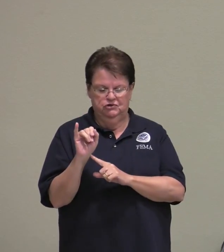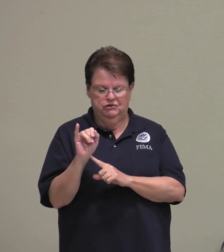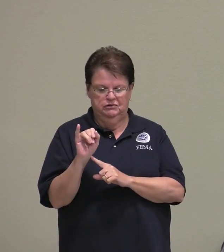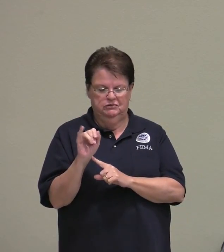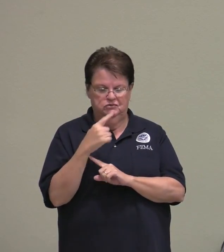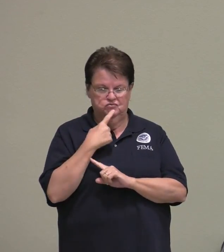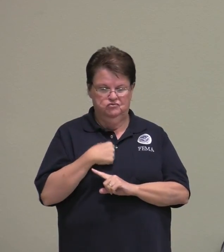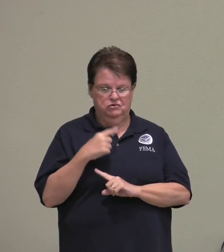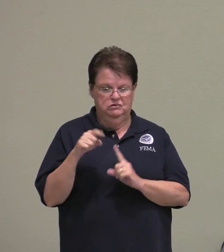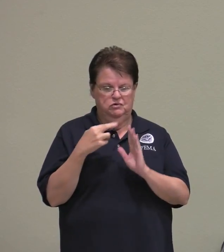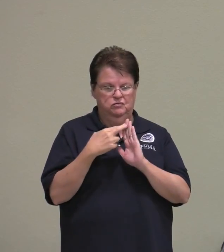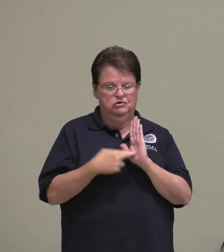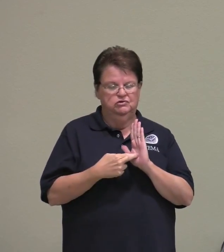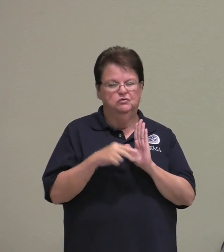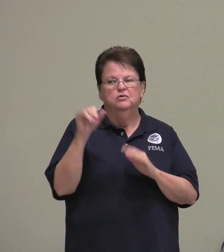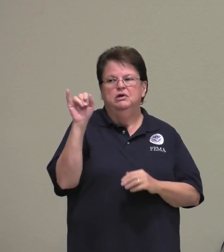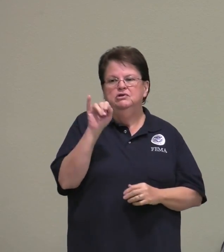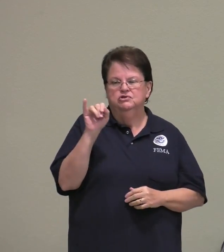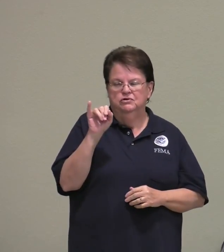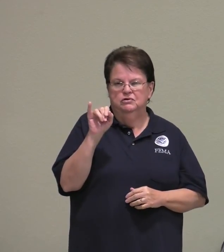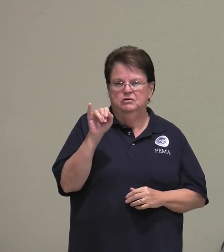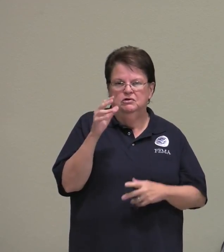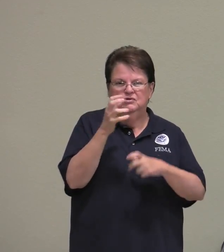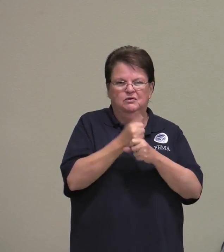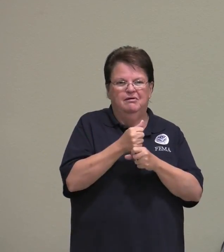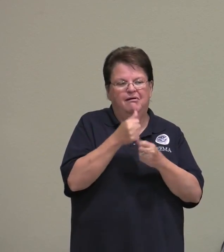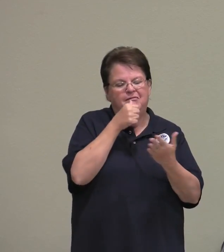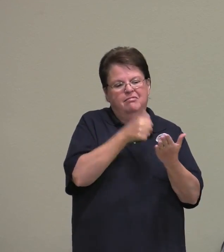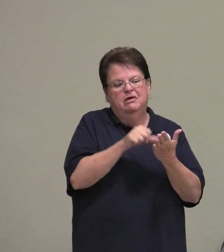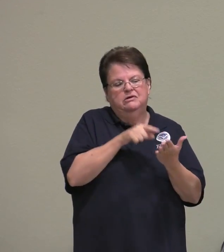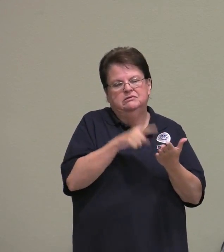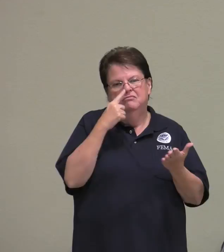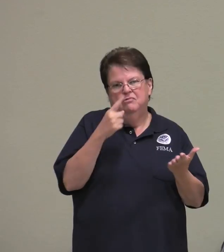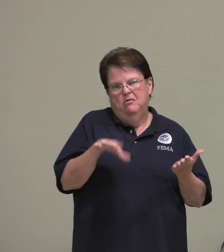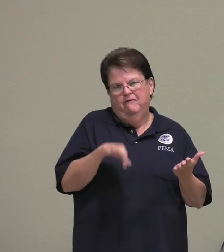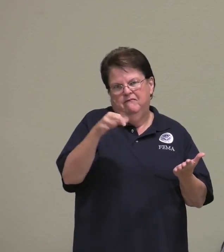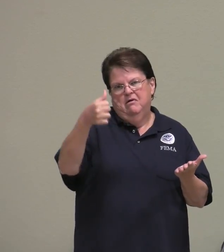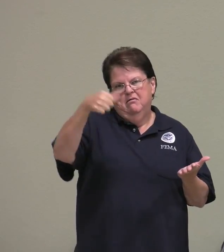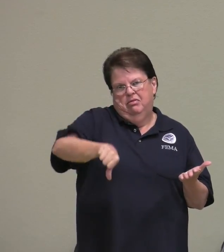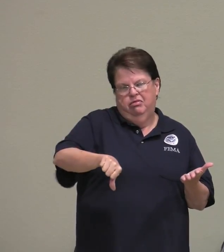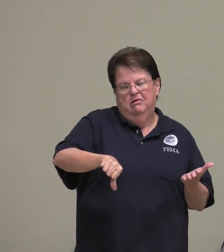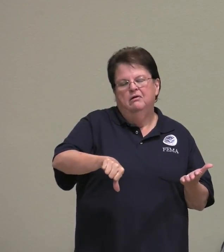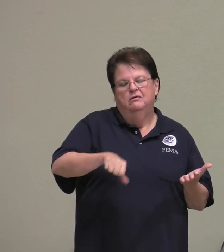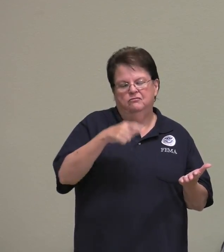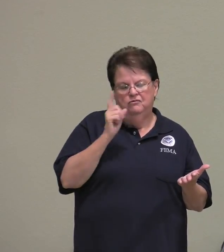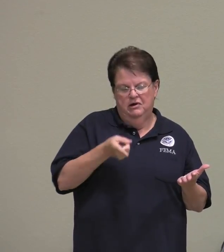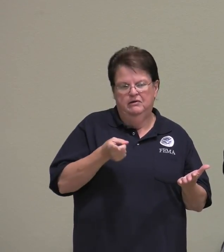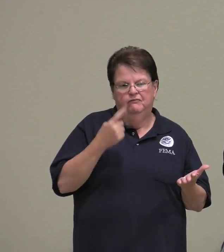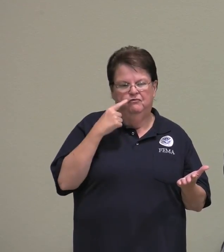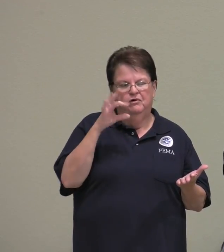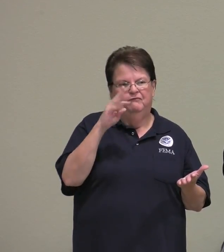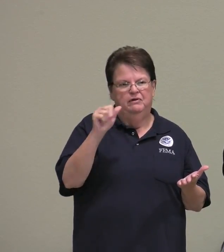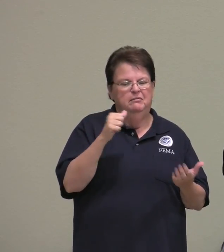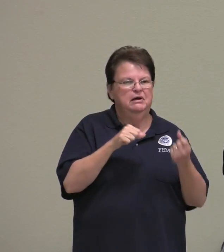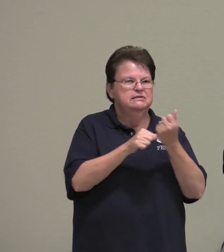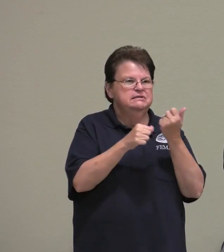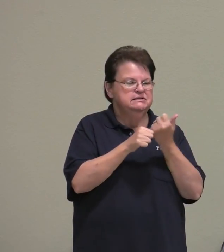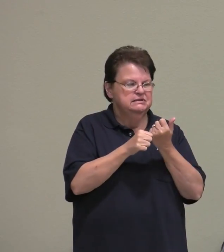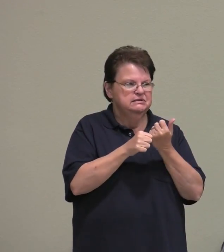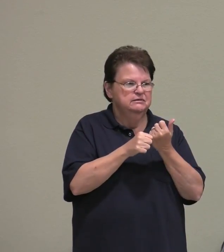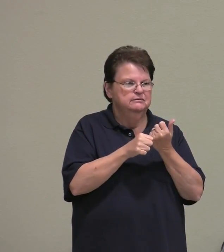told us when you registered you were insured you got this nasty letter that said you were found ineligible for FEMA assistance.